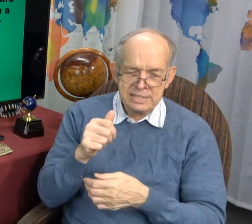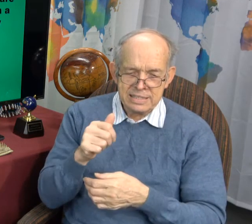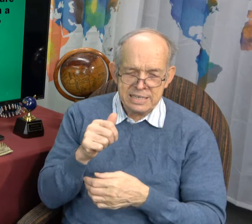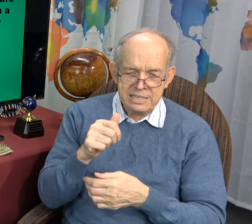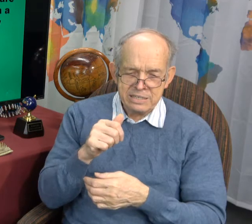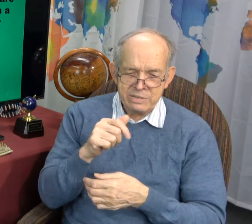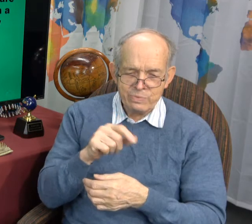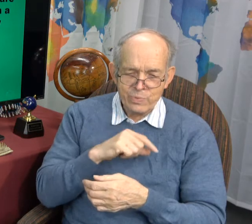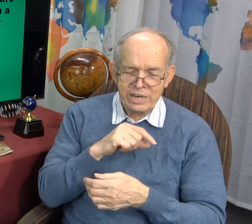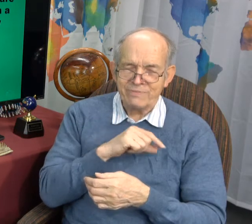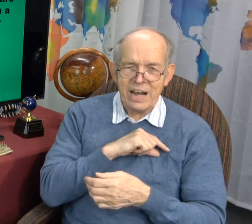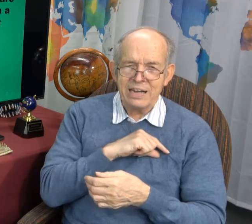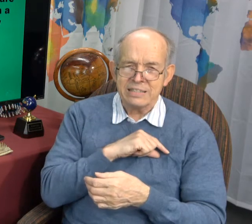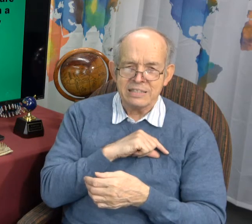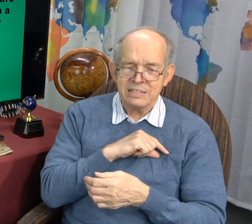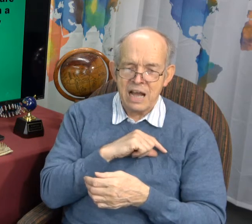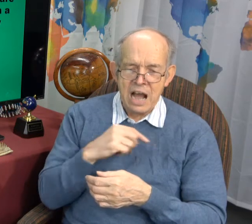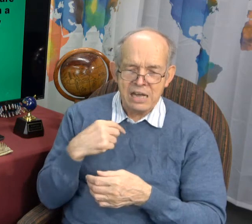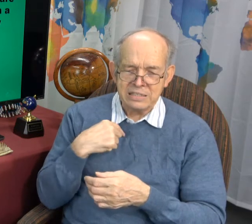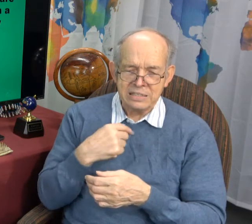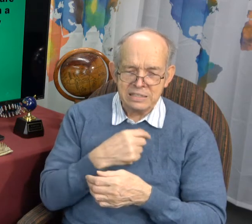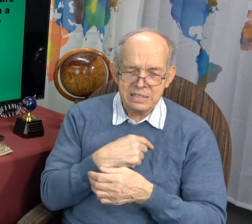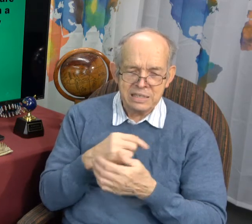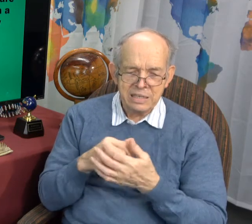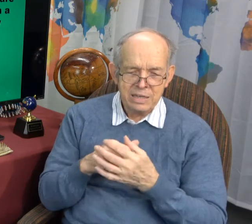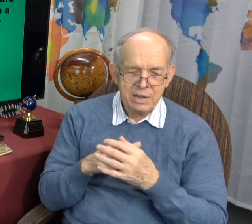This really bad, this us.